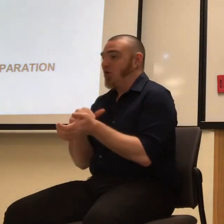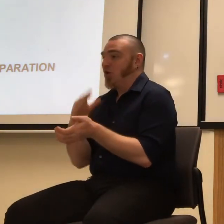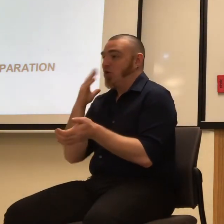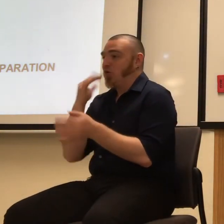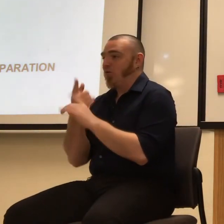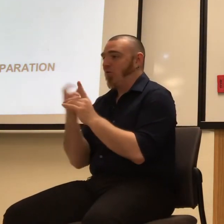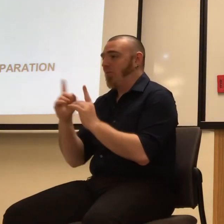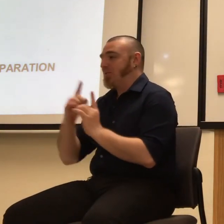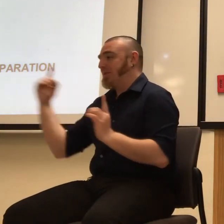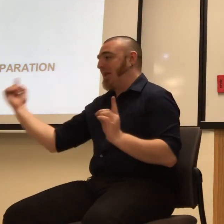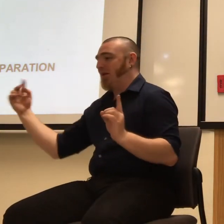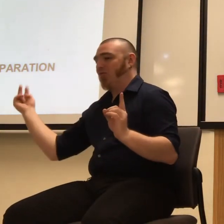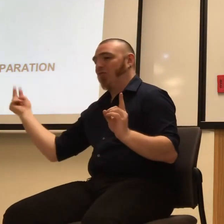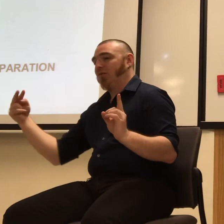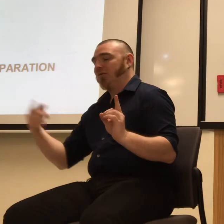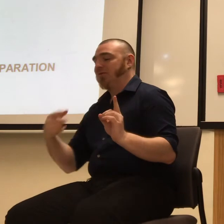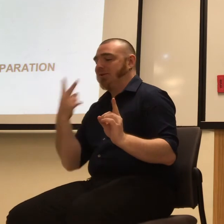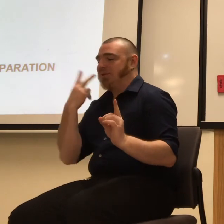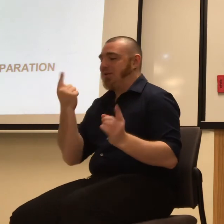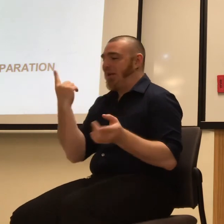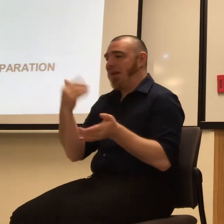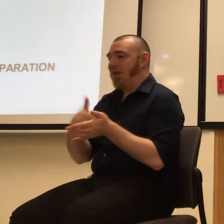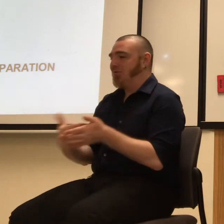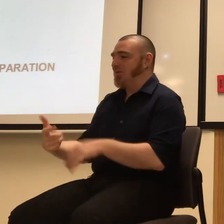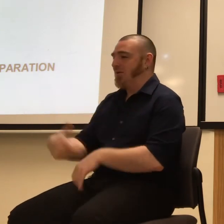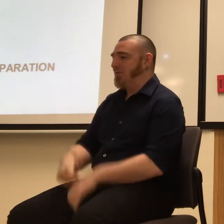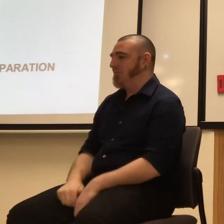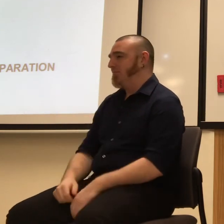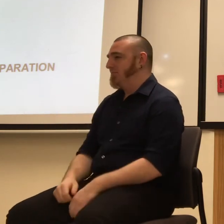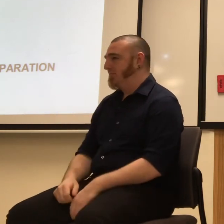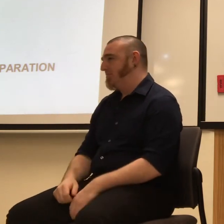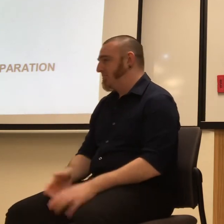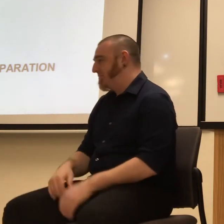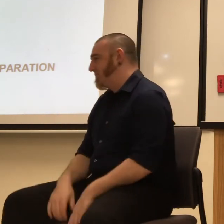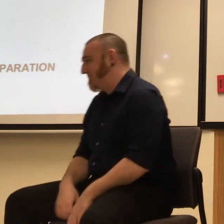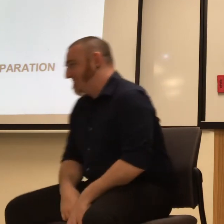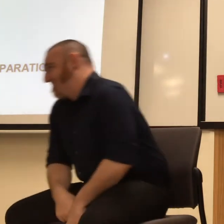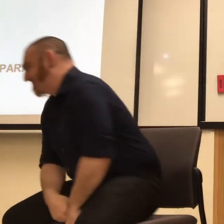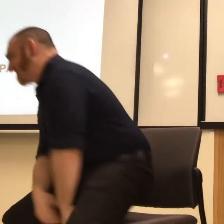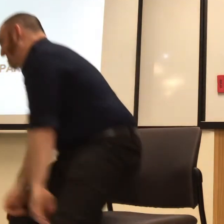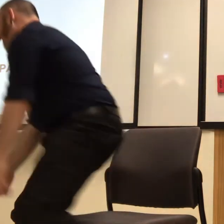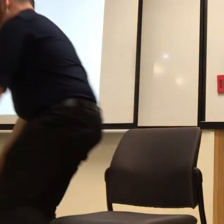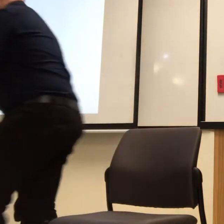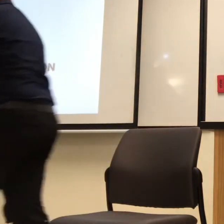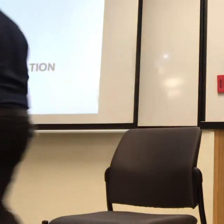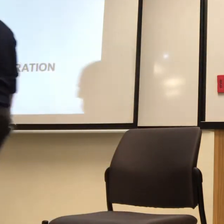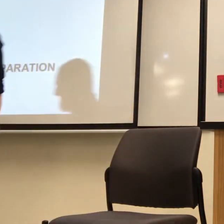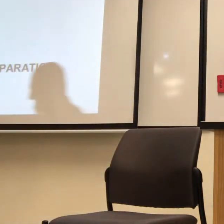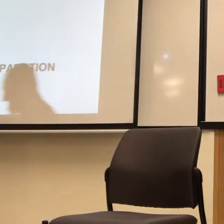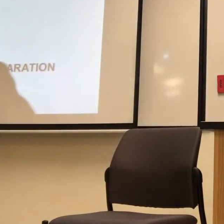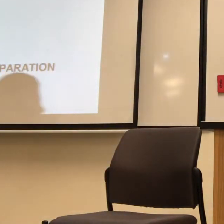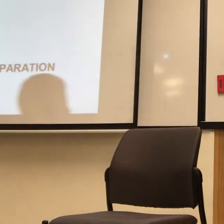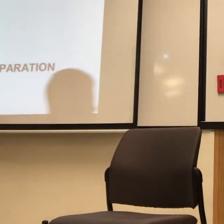standing across the room, he's probably seen it 1,000 times. But if it's your first time seeing it or second time seeing it,